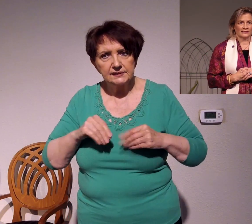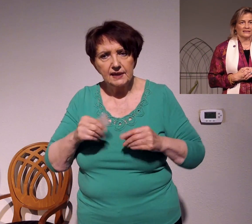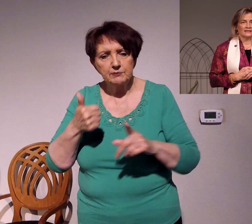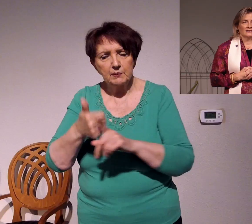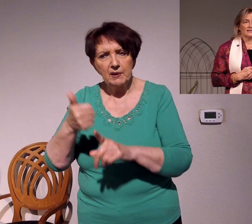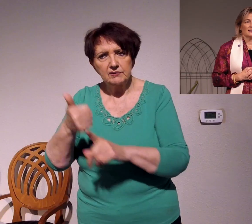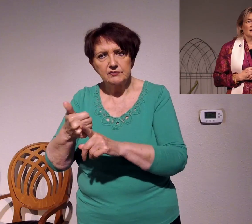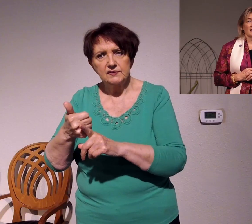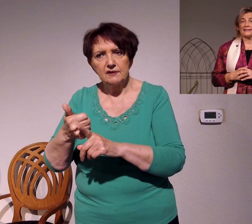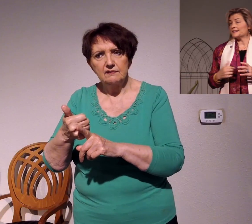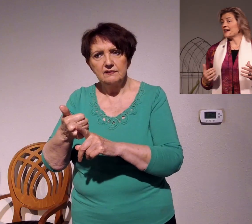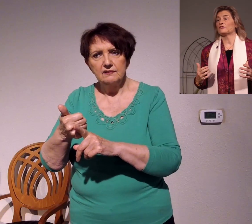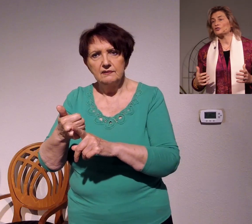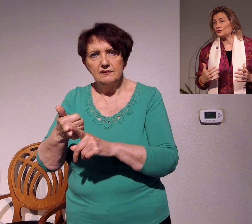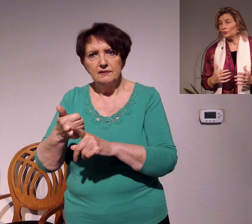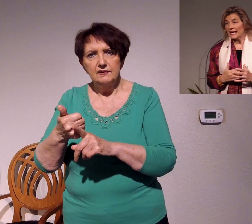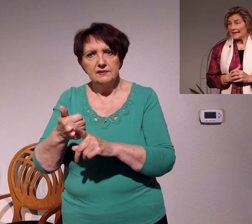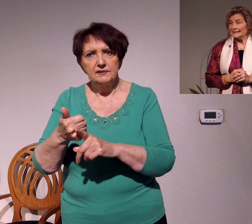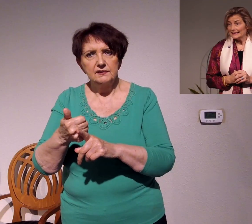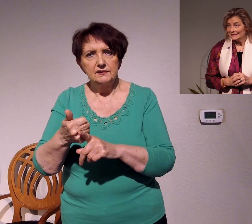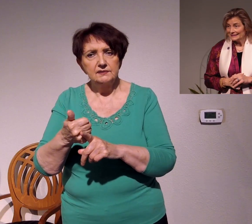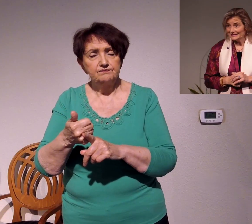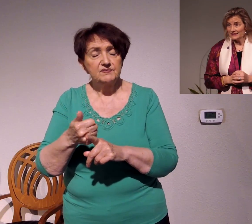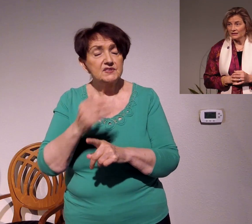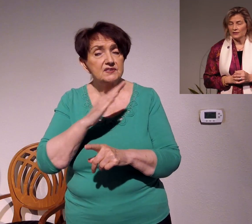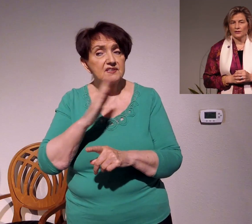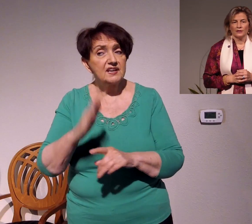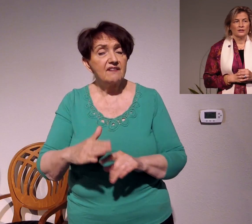yourself? It's never too late.